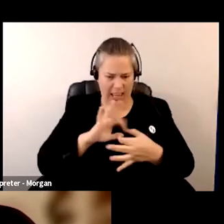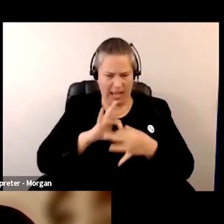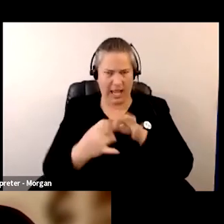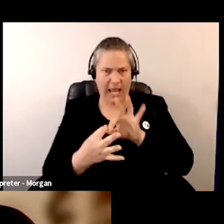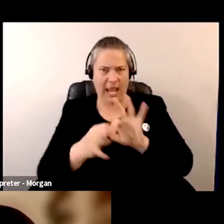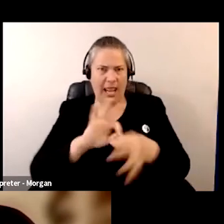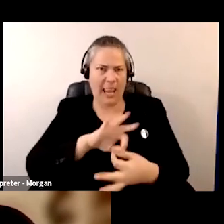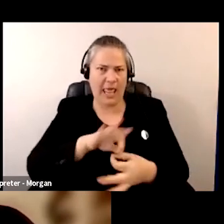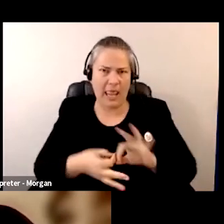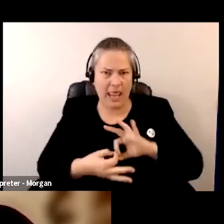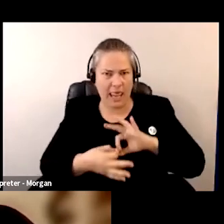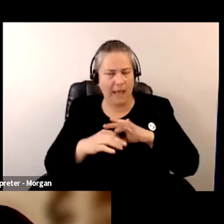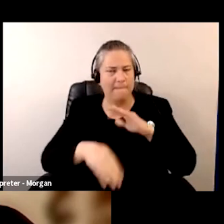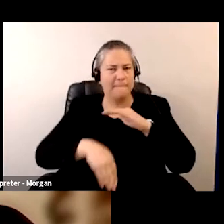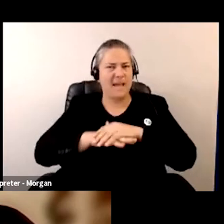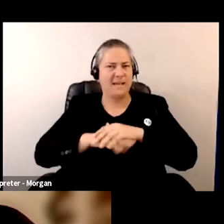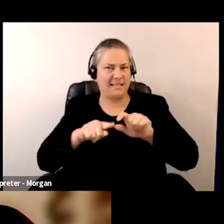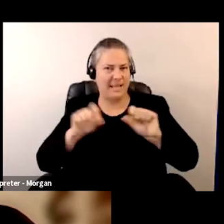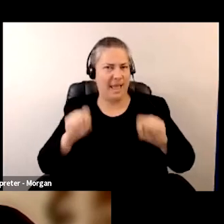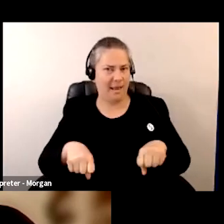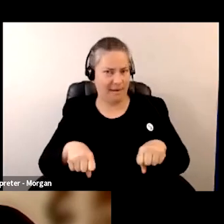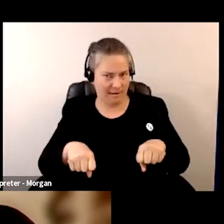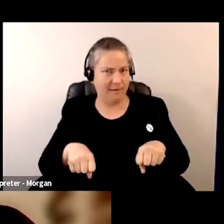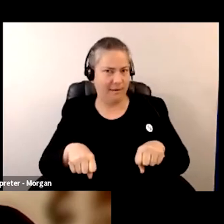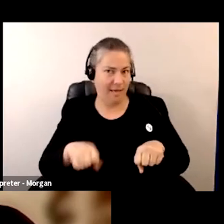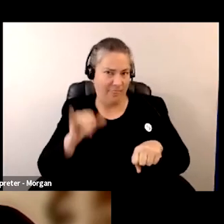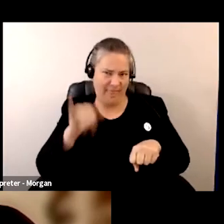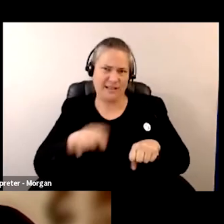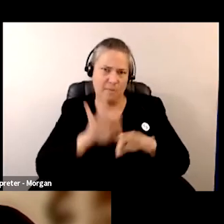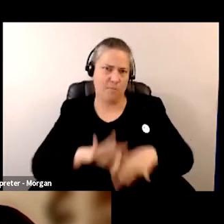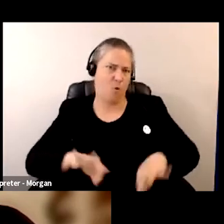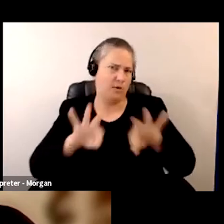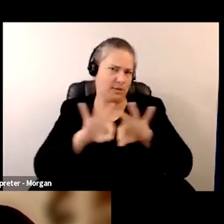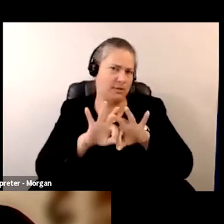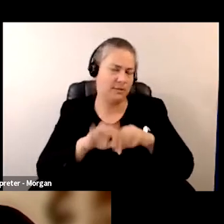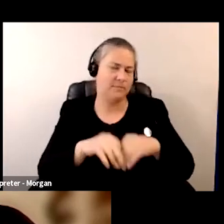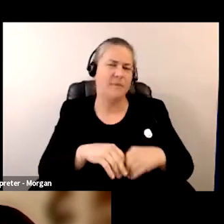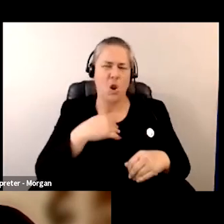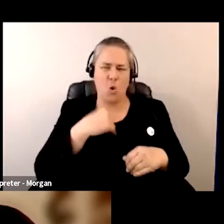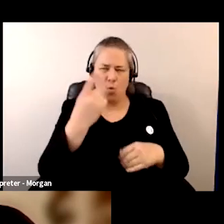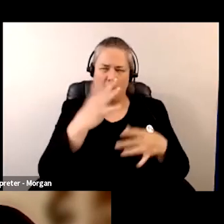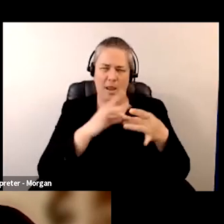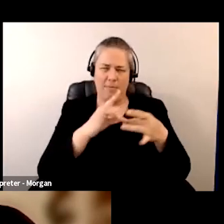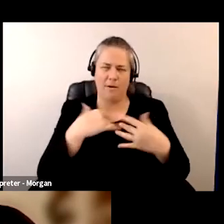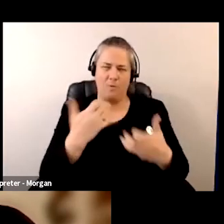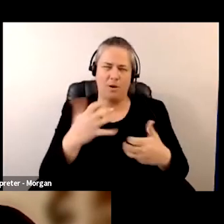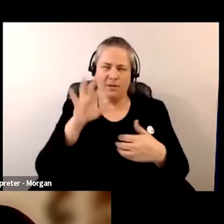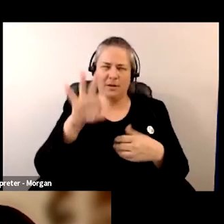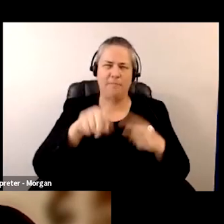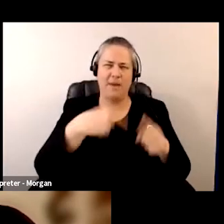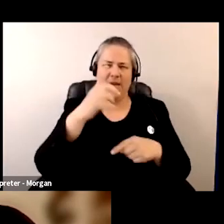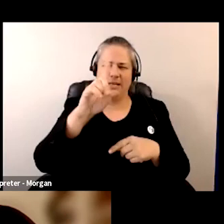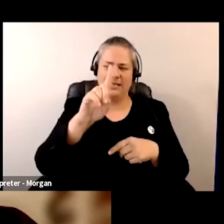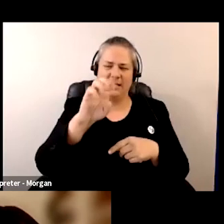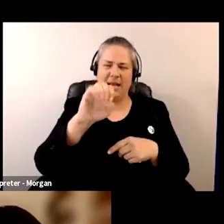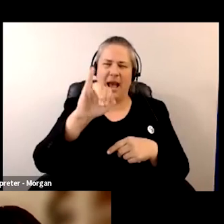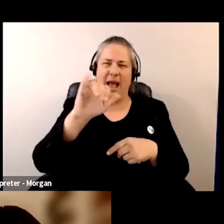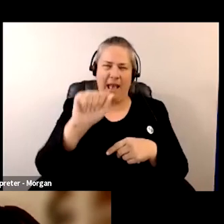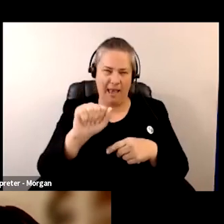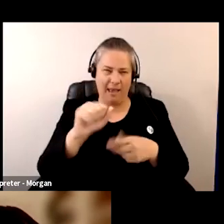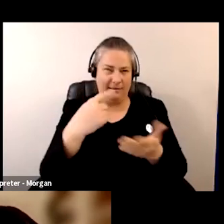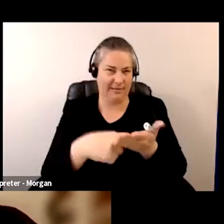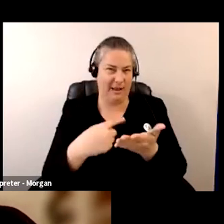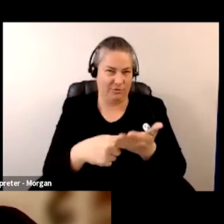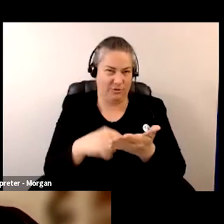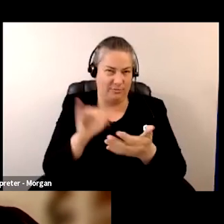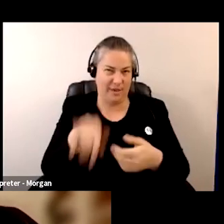as possible is I think a really important thing. And I had one comment I wanted to make about the DEIA